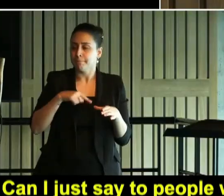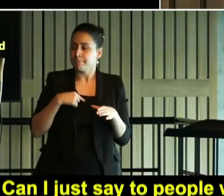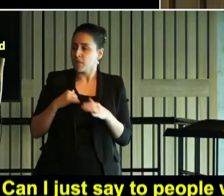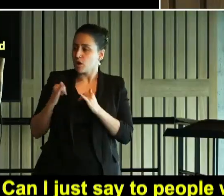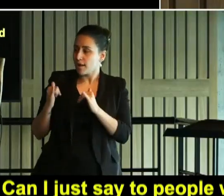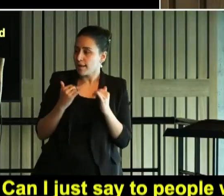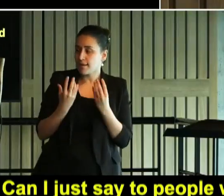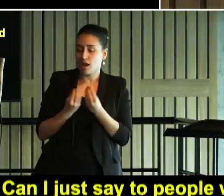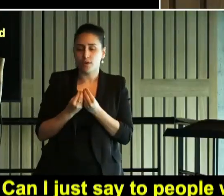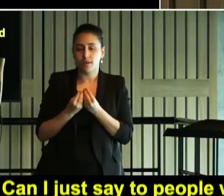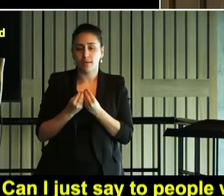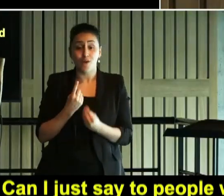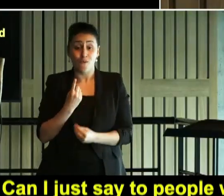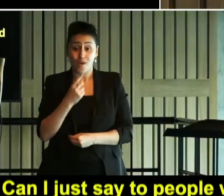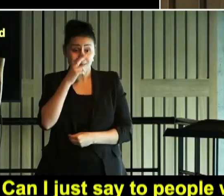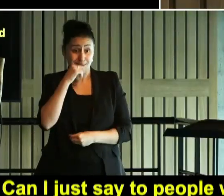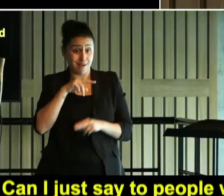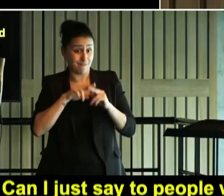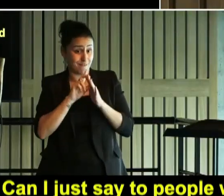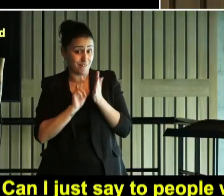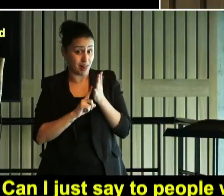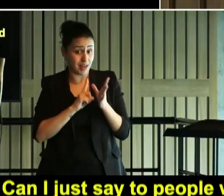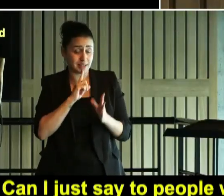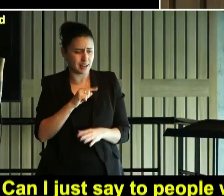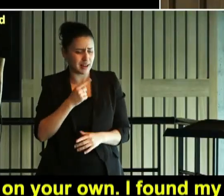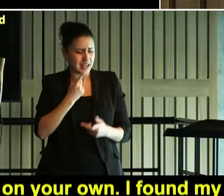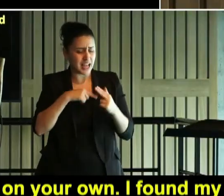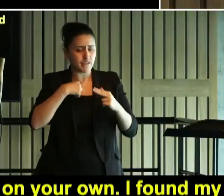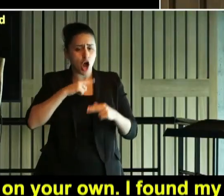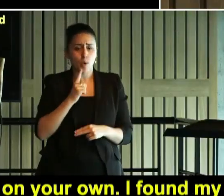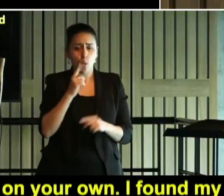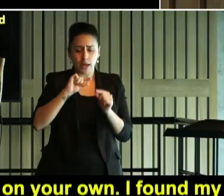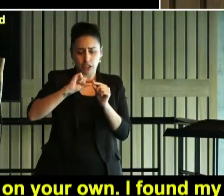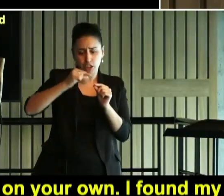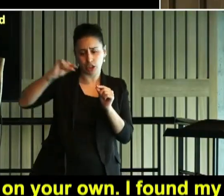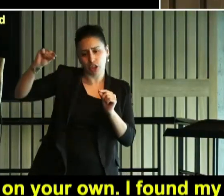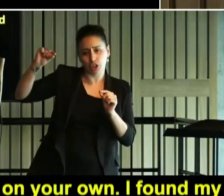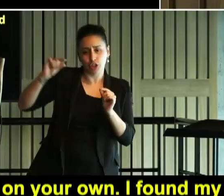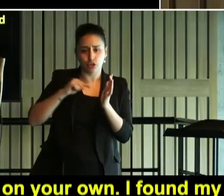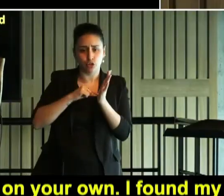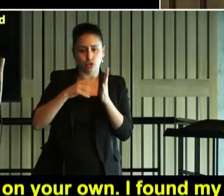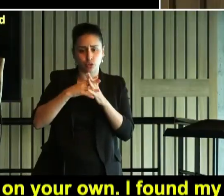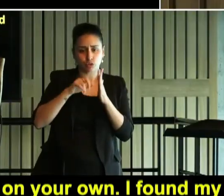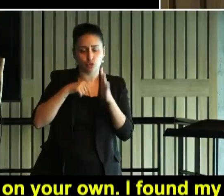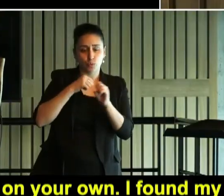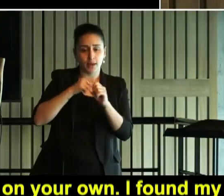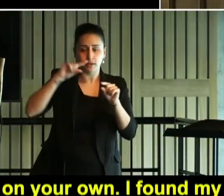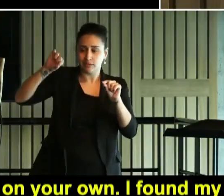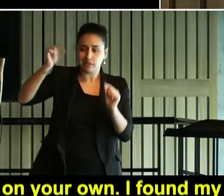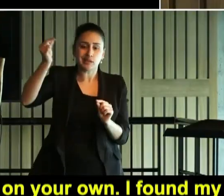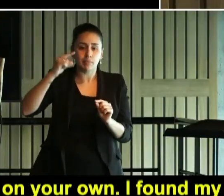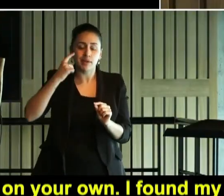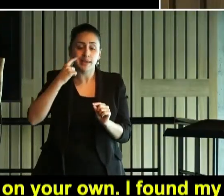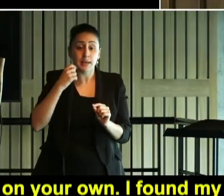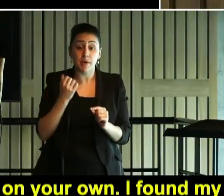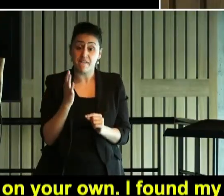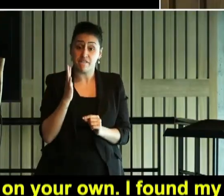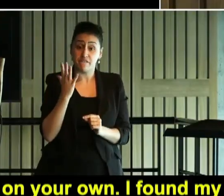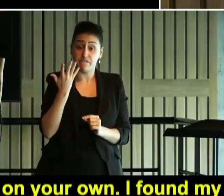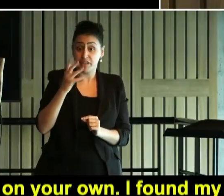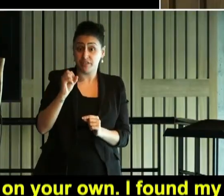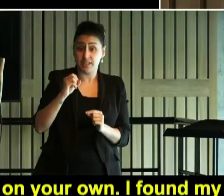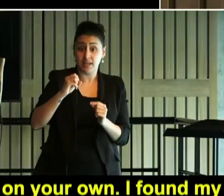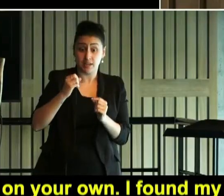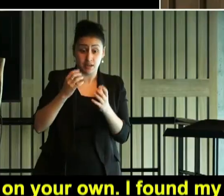young fellow made this analogy once where he said, if you're a single twig you can snap, you get 50 twigs together and tie them together, nothing's going to break that. So even